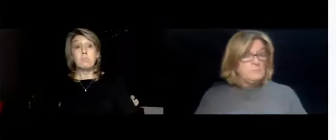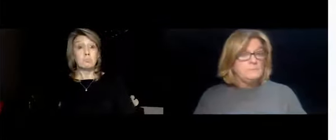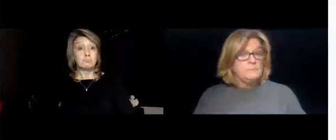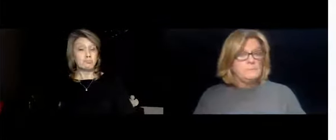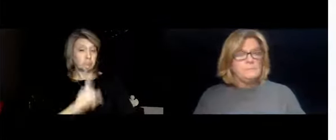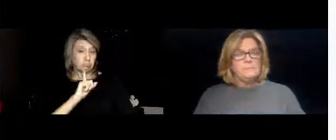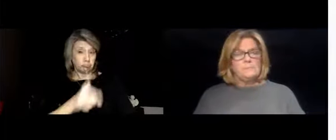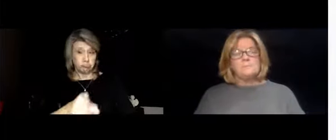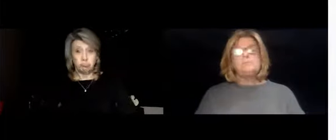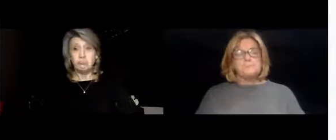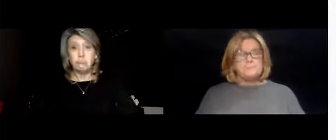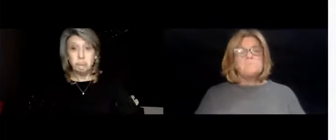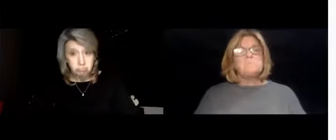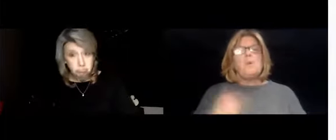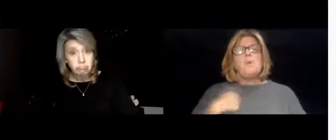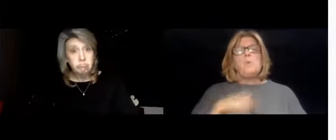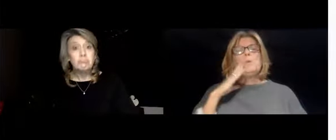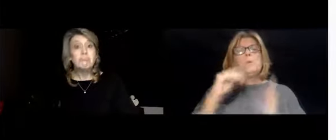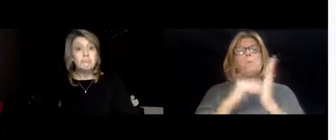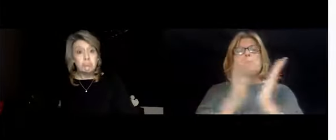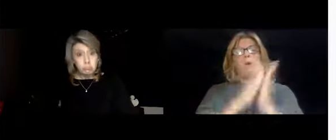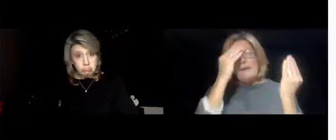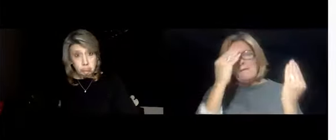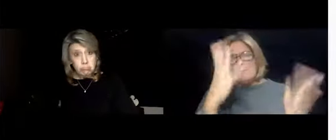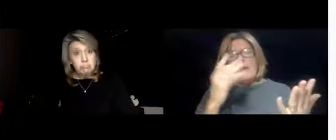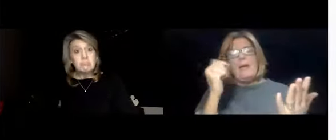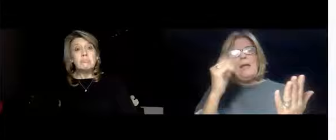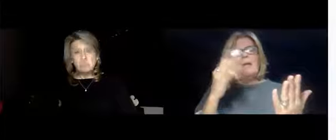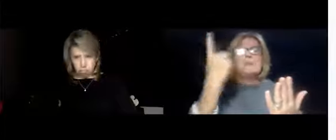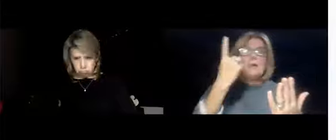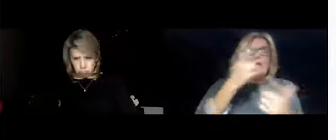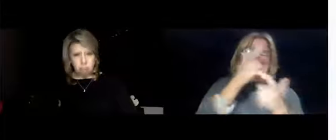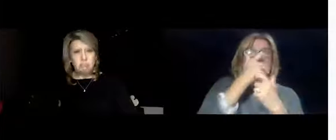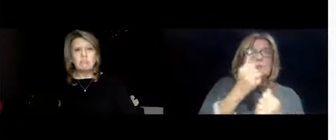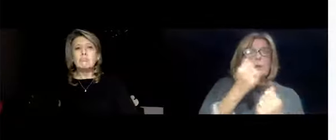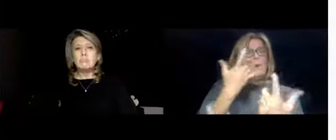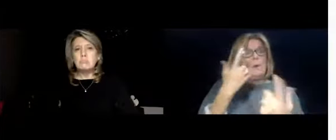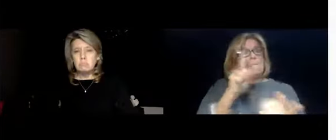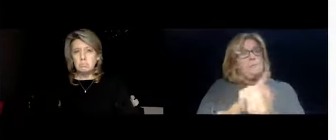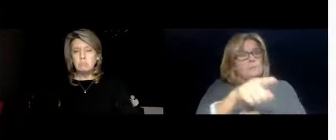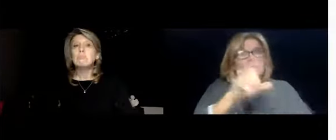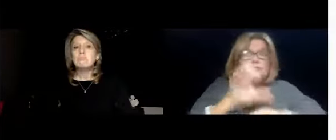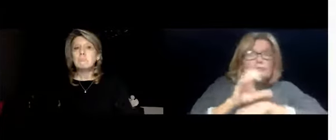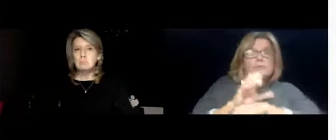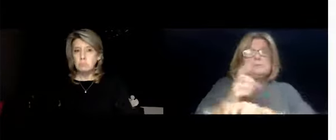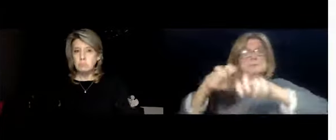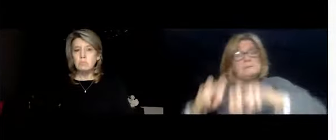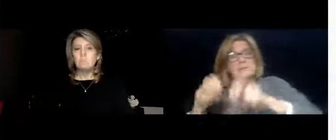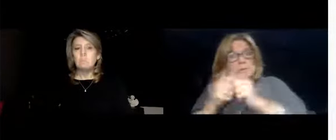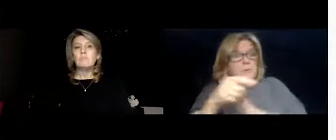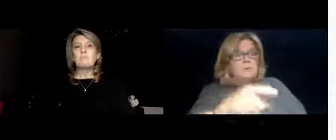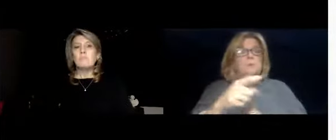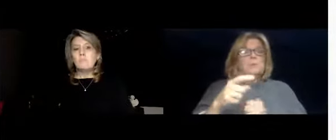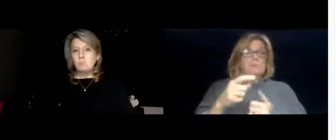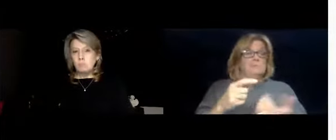interested in becoming an interpreter, would you mind like mentoring them? Oh, sure. We'll be sure to put your information there so that somebody might